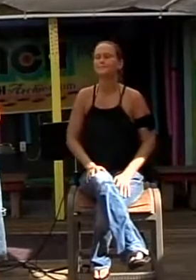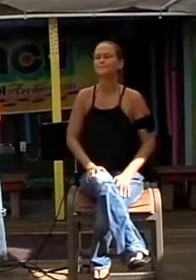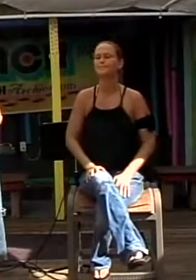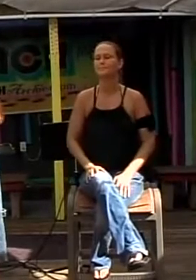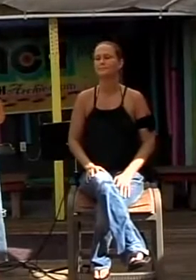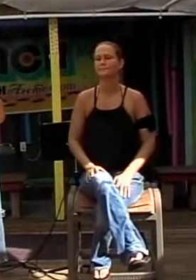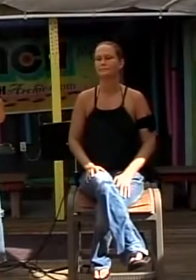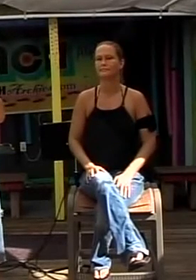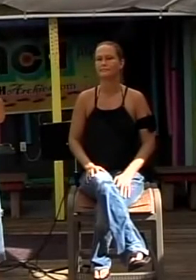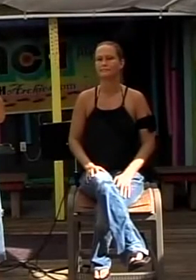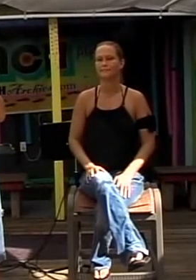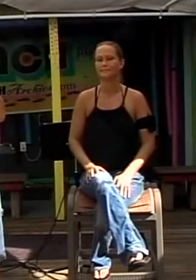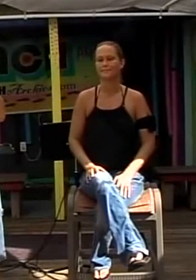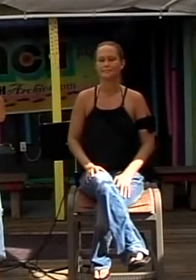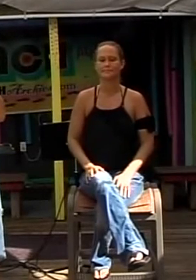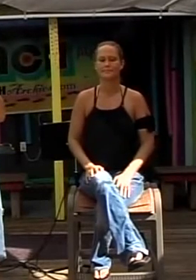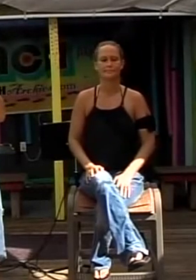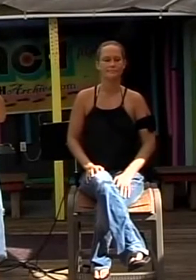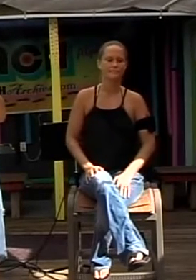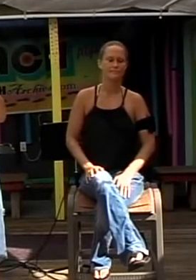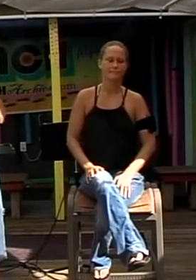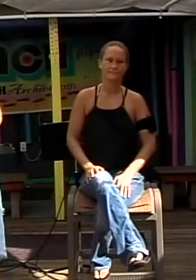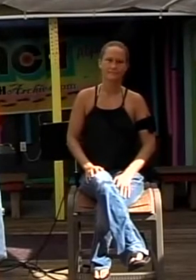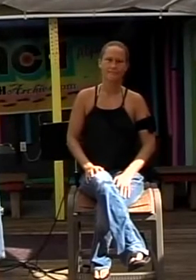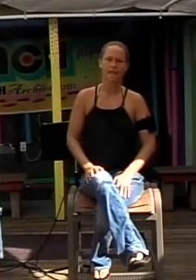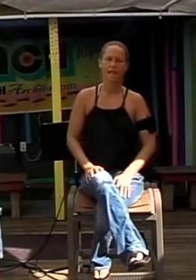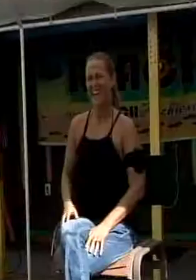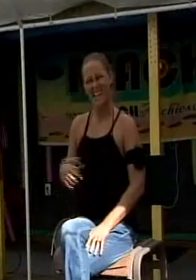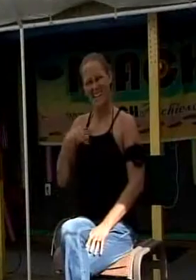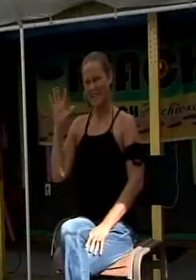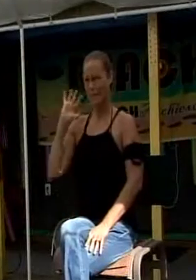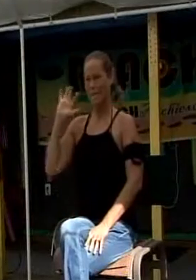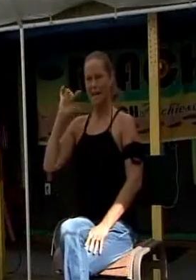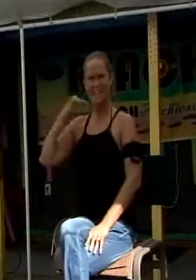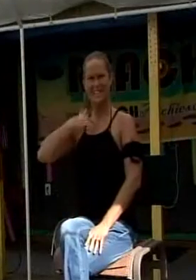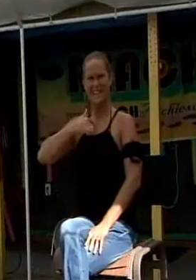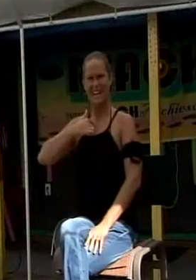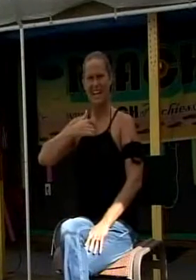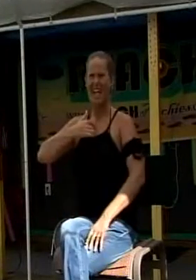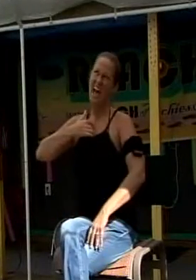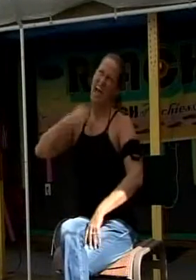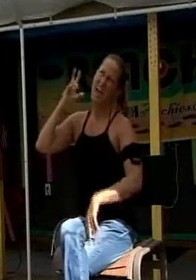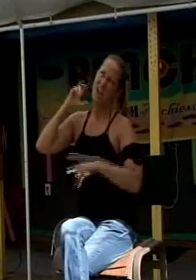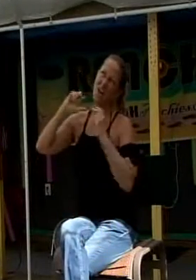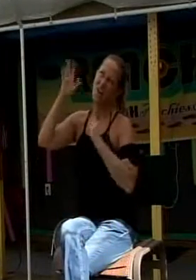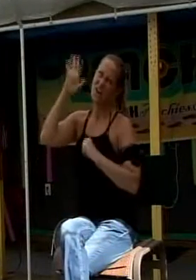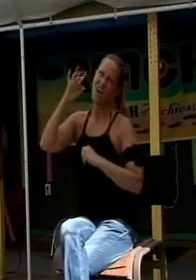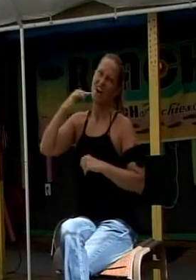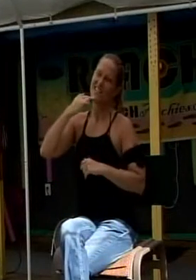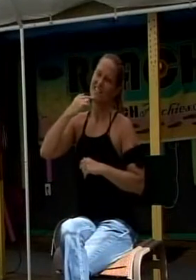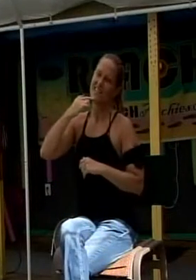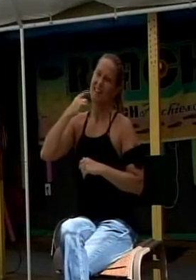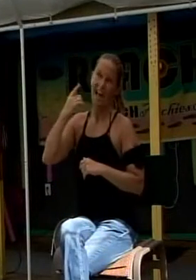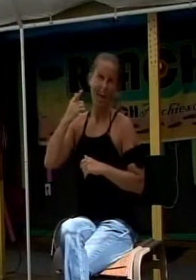many times I heard, you can't do church in a bar. If I'd have listened to everybody but God, this would never happen 10 years